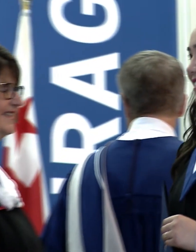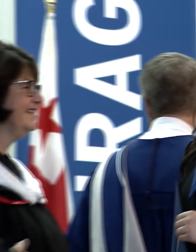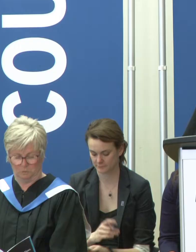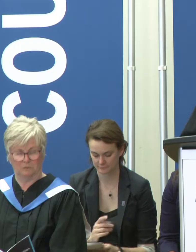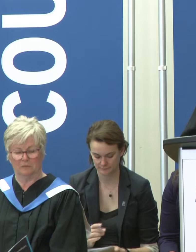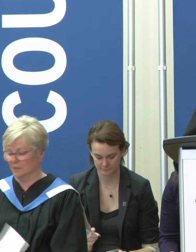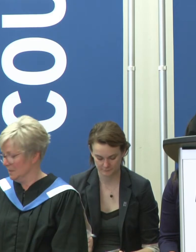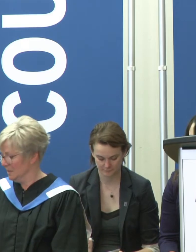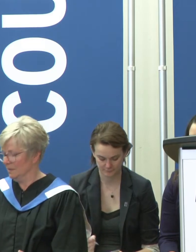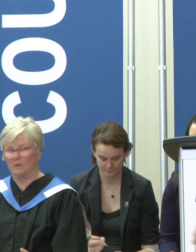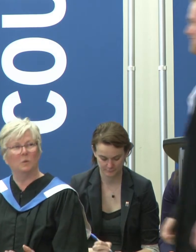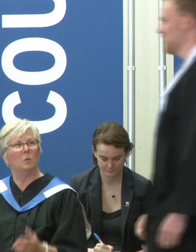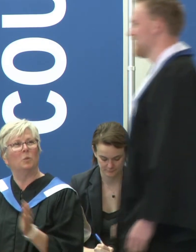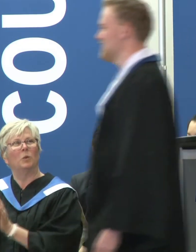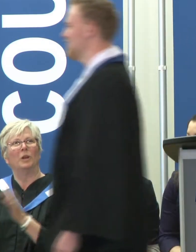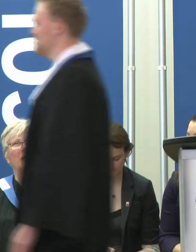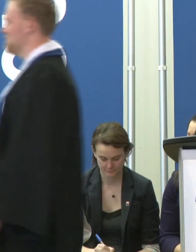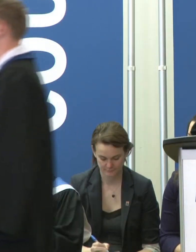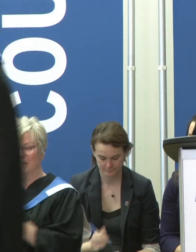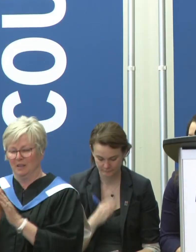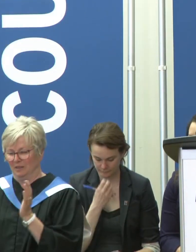Liam Harding.